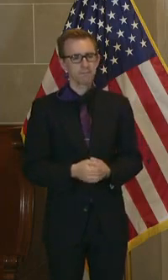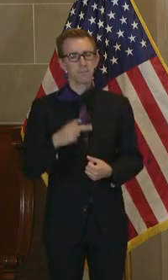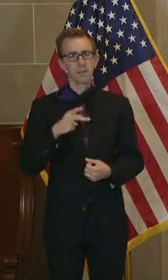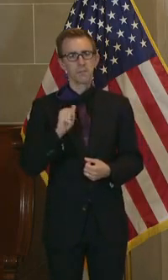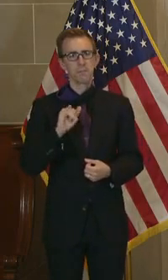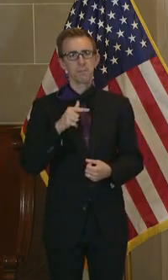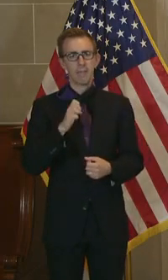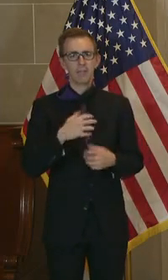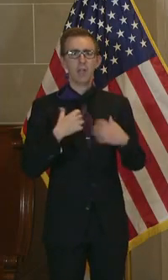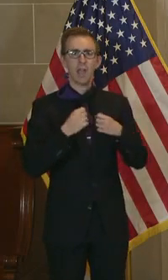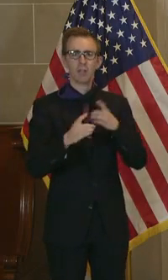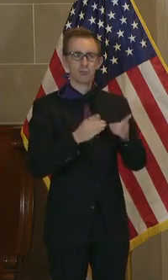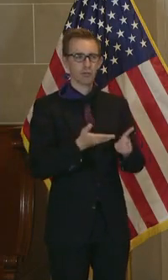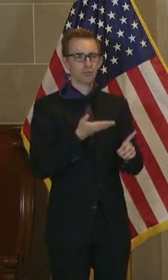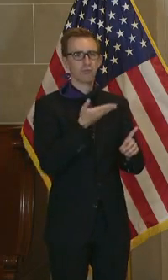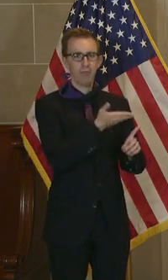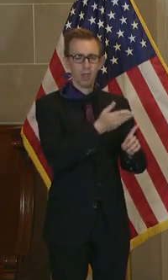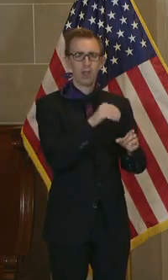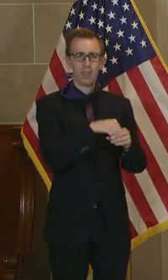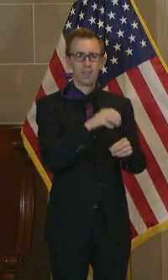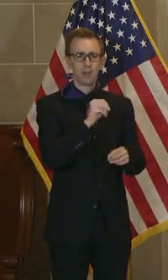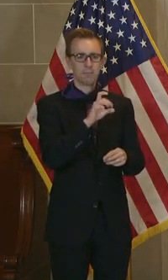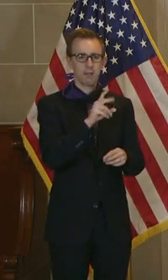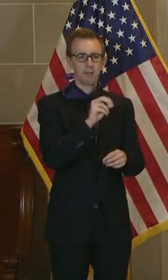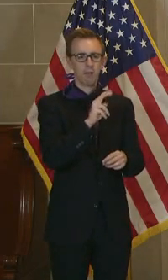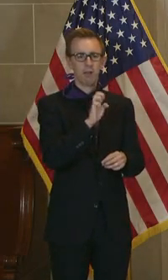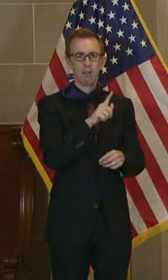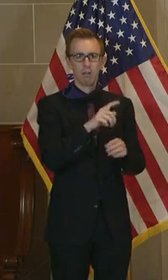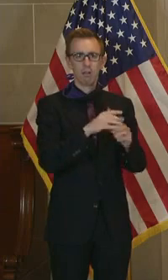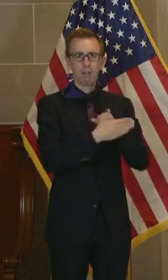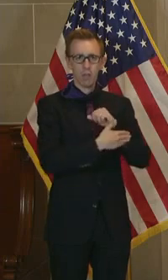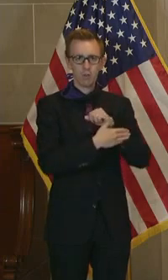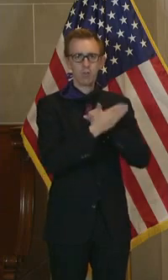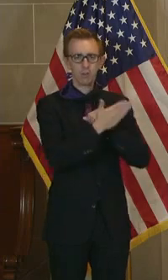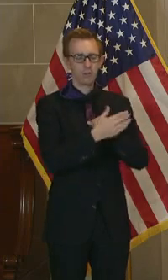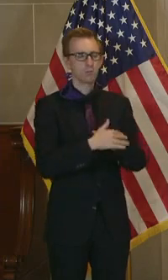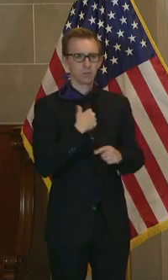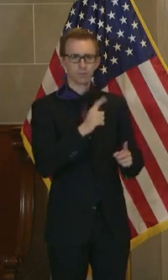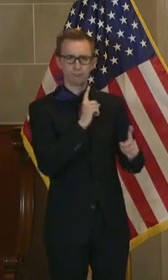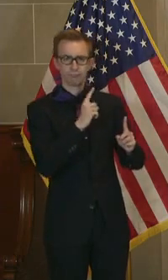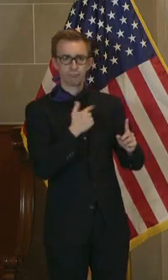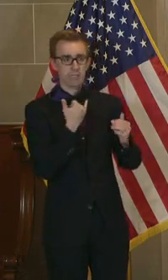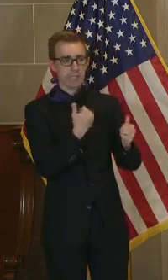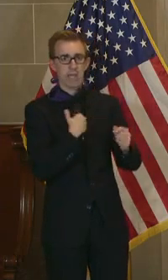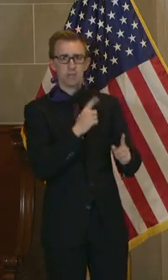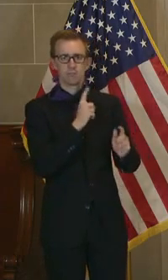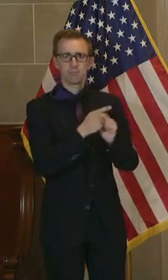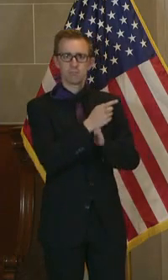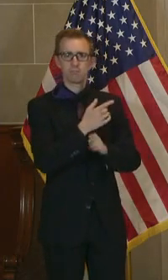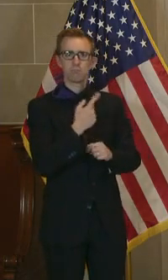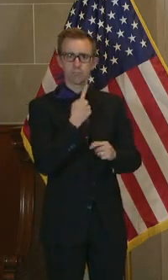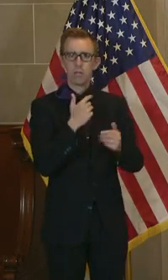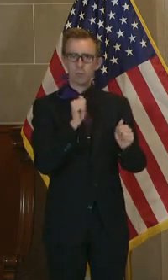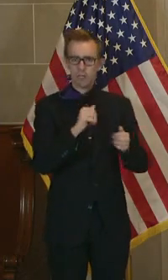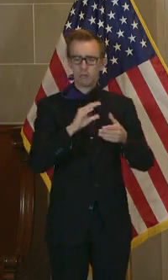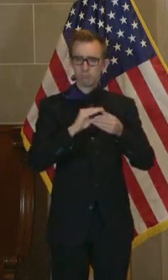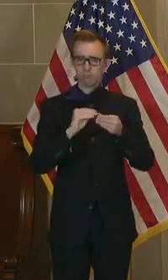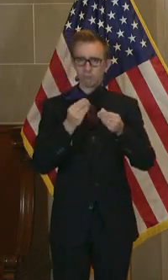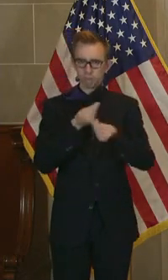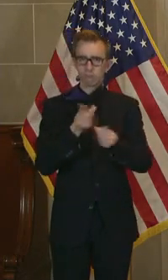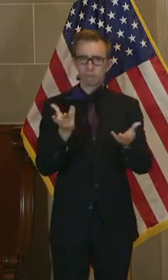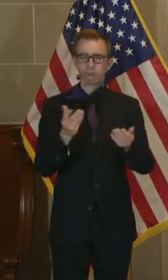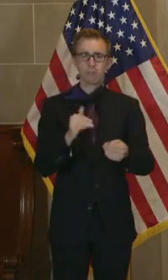Paige, the health director there in McDonald County. And so I talked with them today, and they said it was fine to share with you. They're in the process